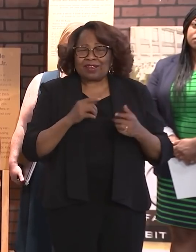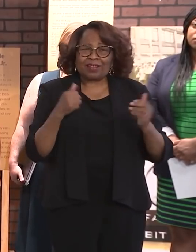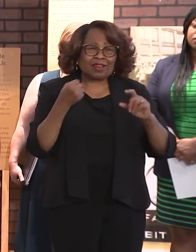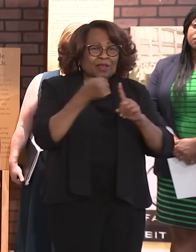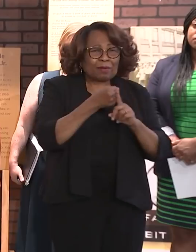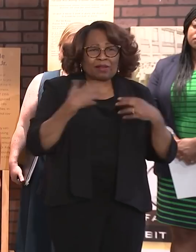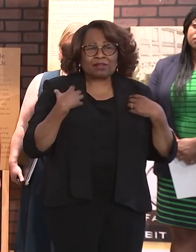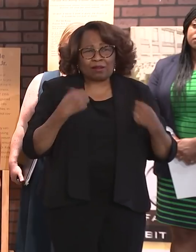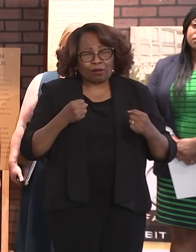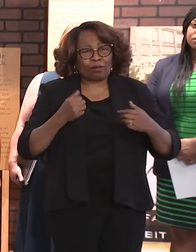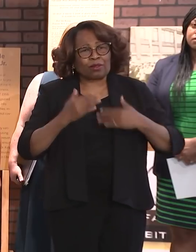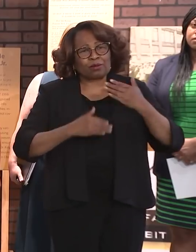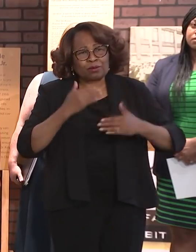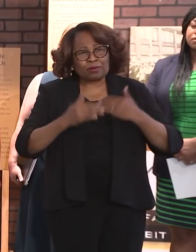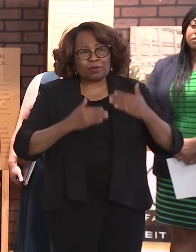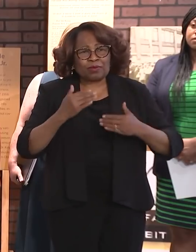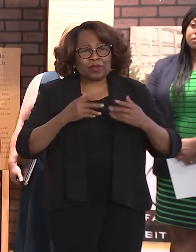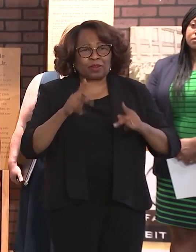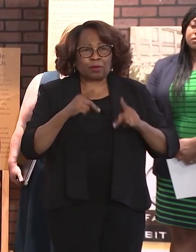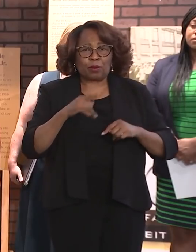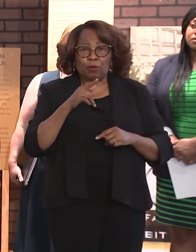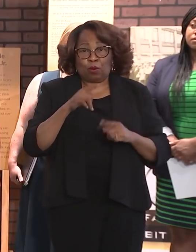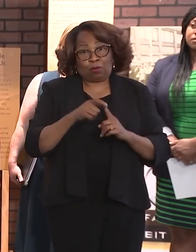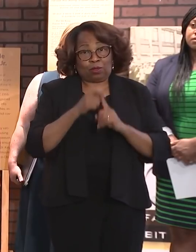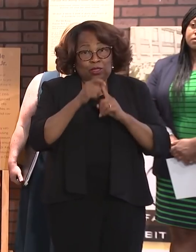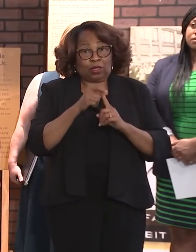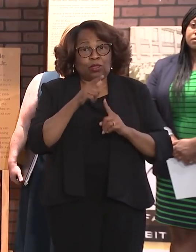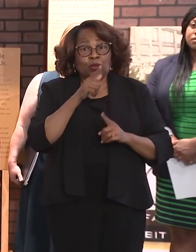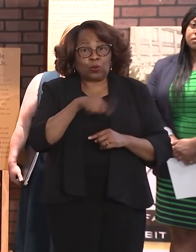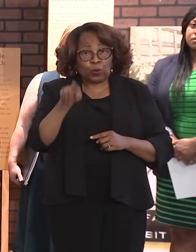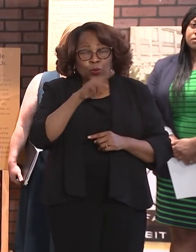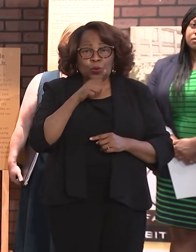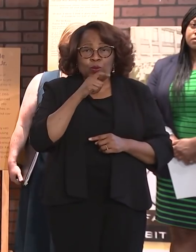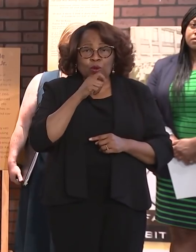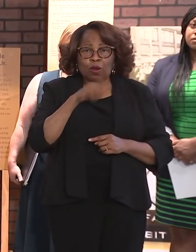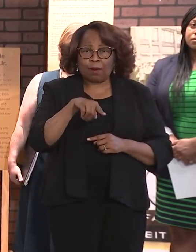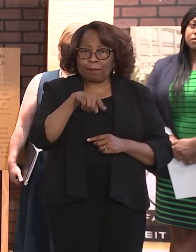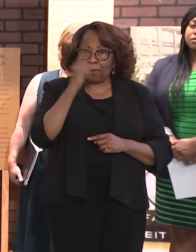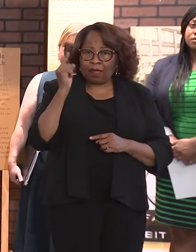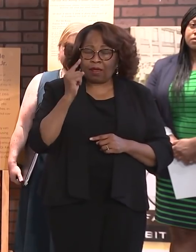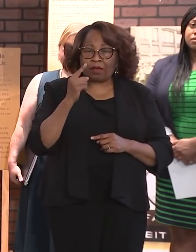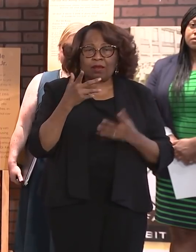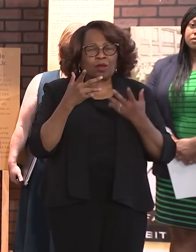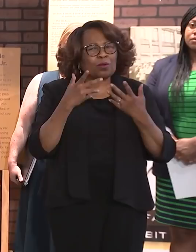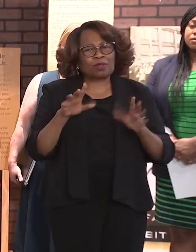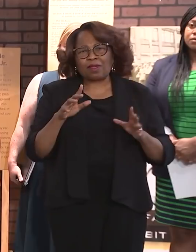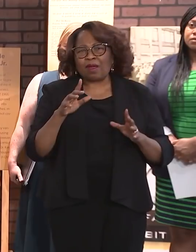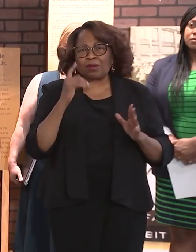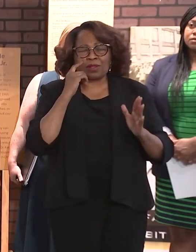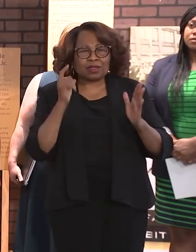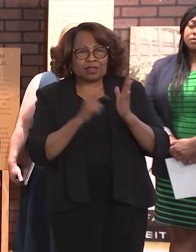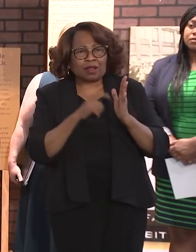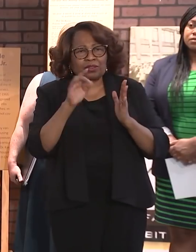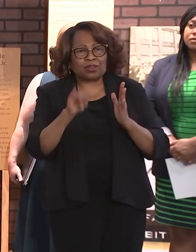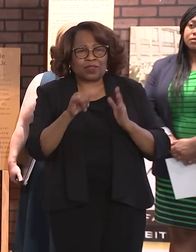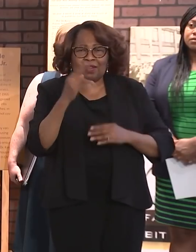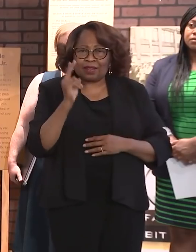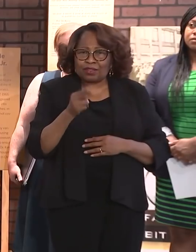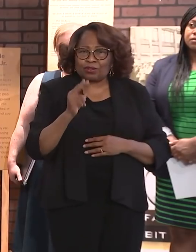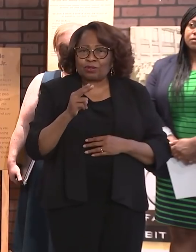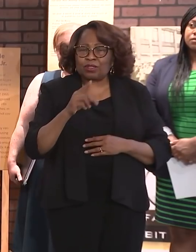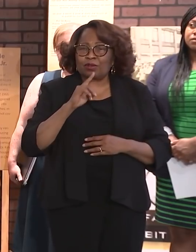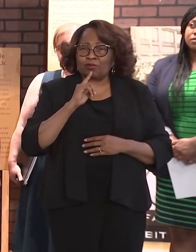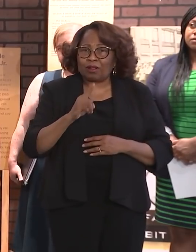residents of color, and particularly those who are Black. And without formally acknowledging this history and